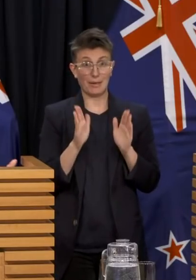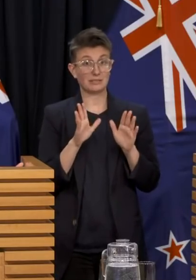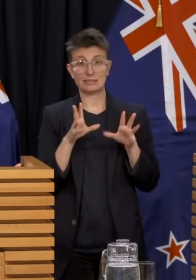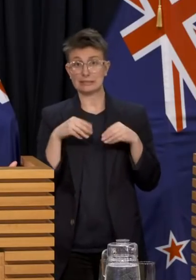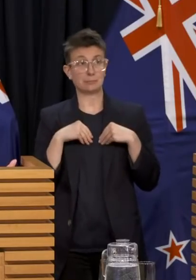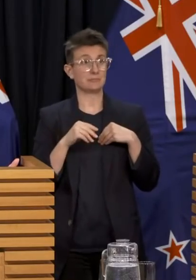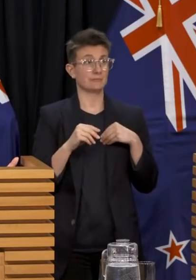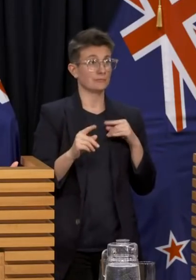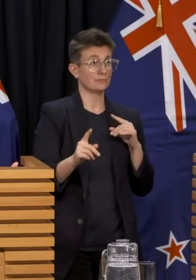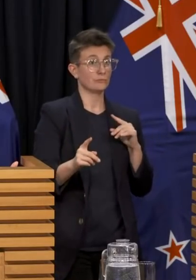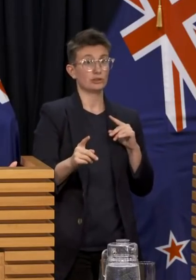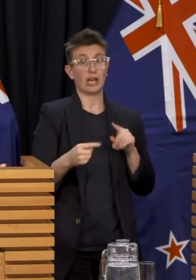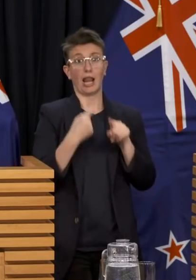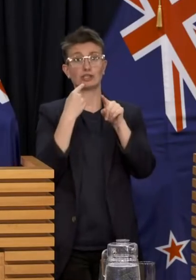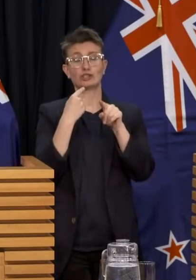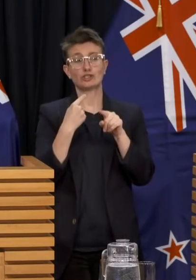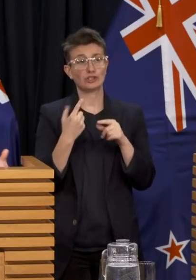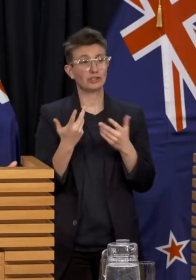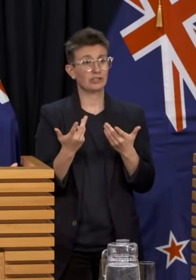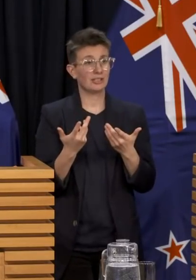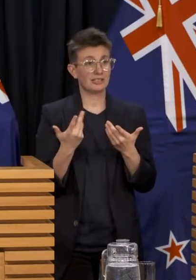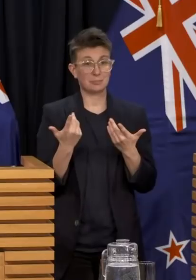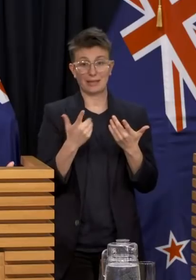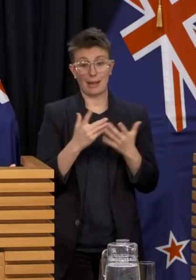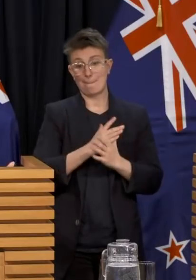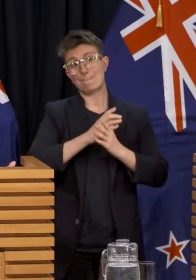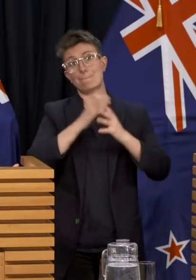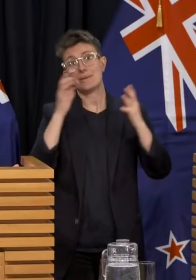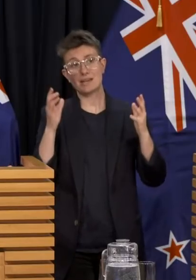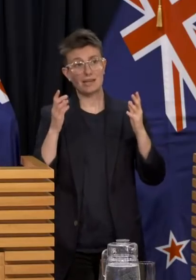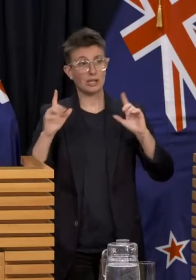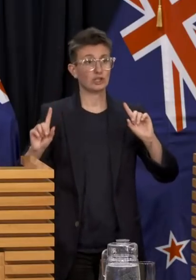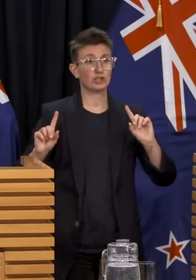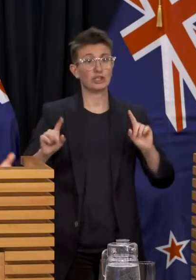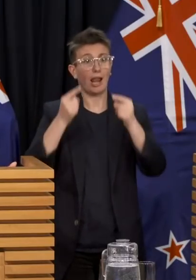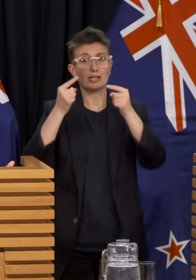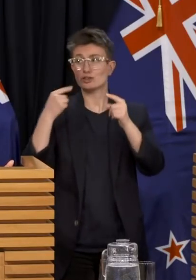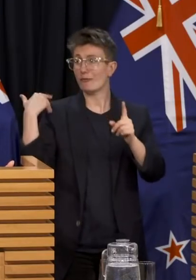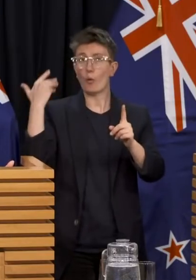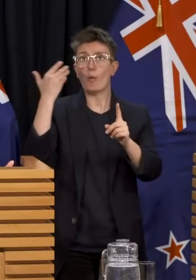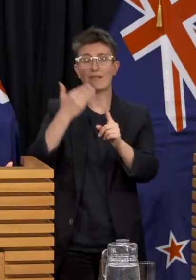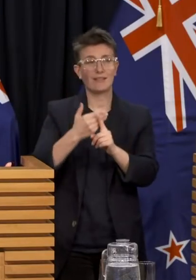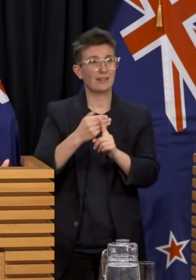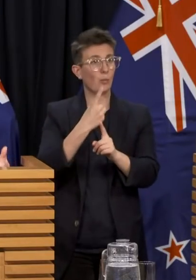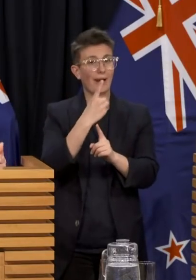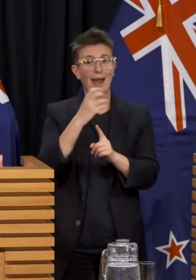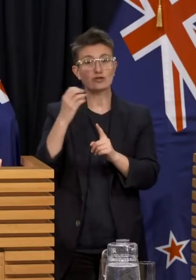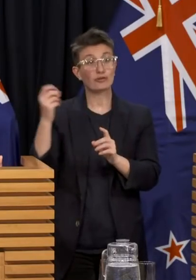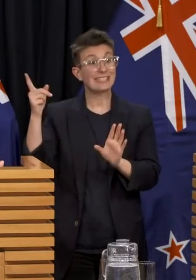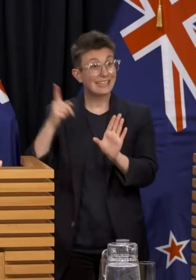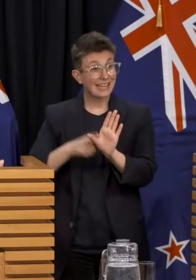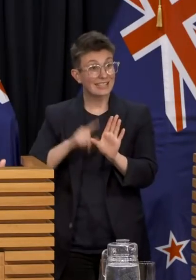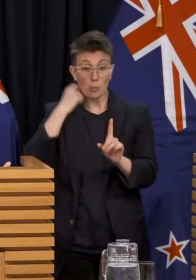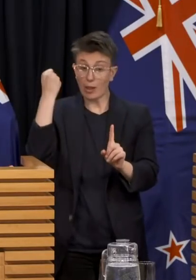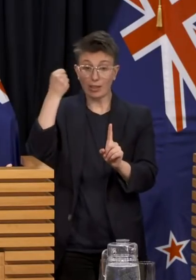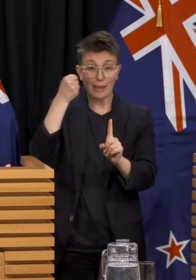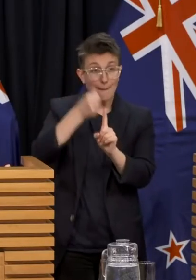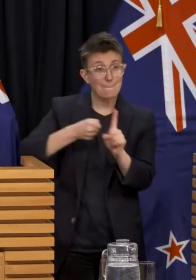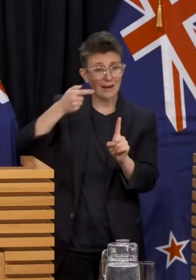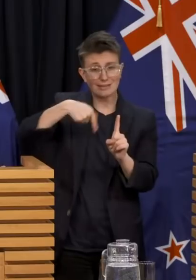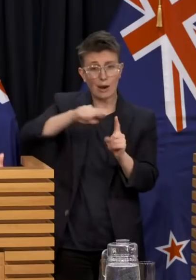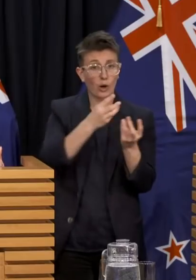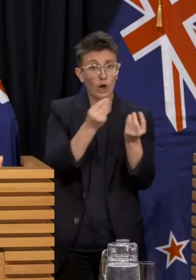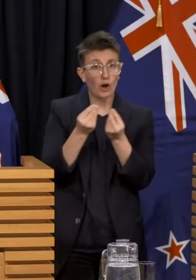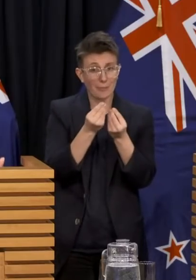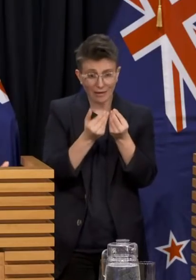and some would say 100 years. It will have a huge impact on our economy for generations, but that does still mean we have